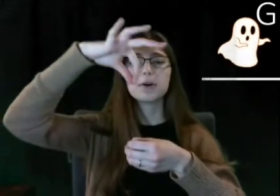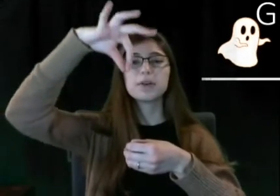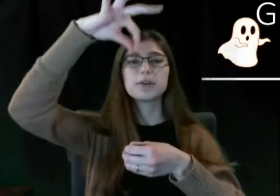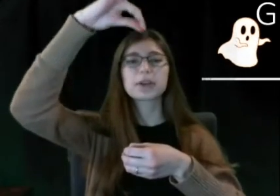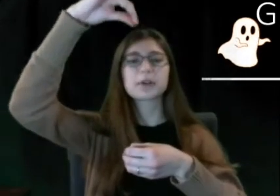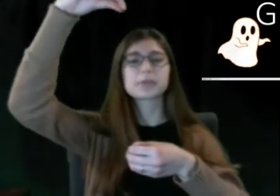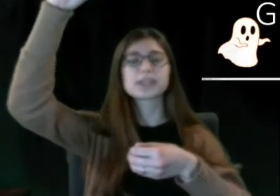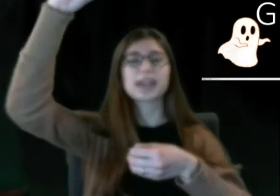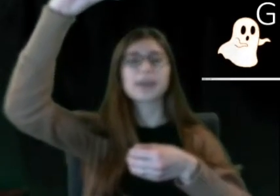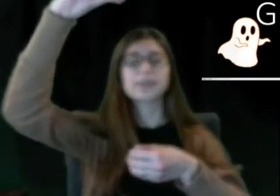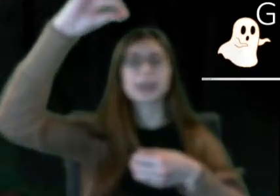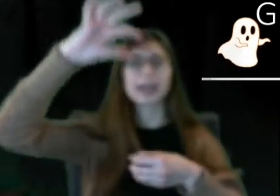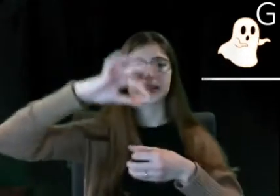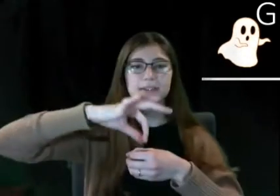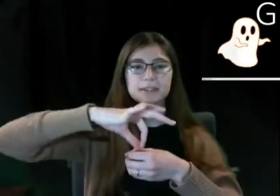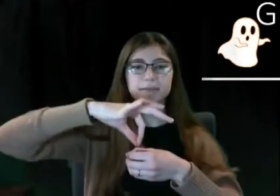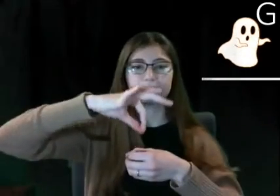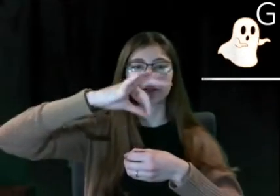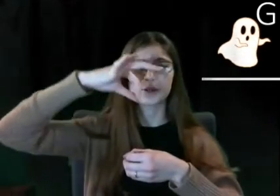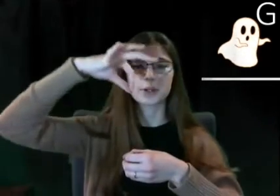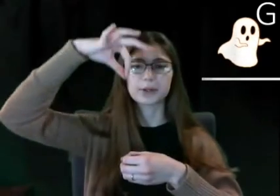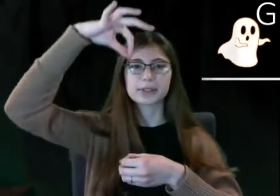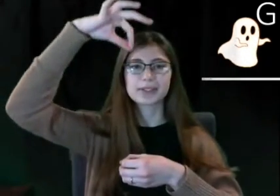the ghost out of your hand. Ghost.